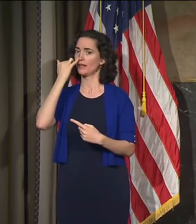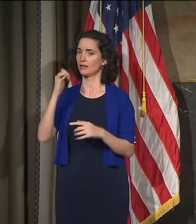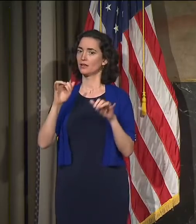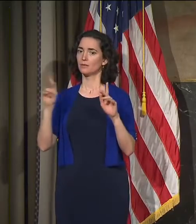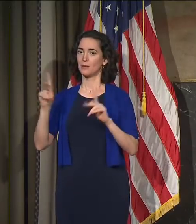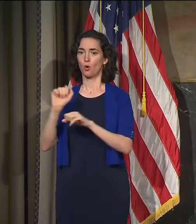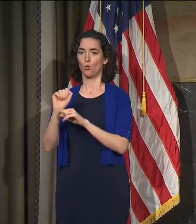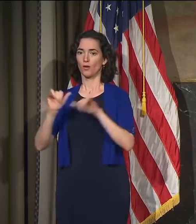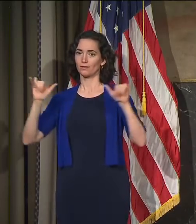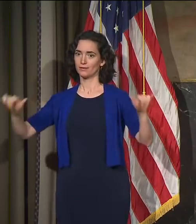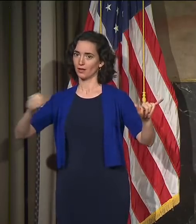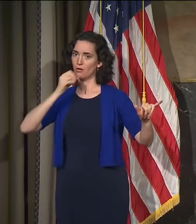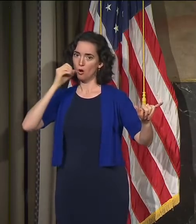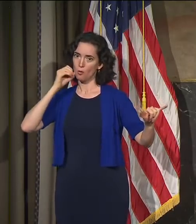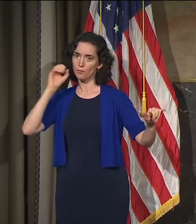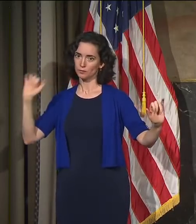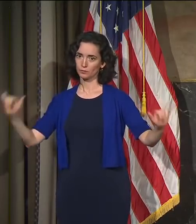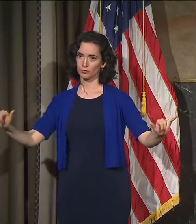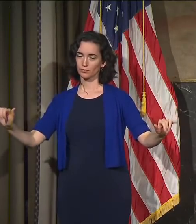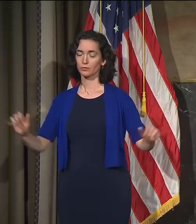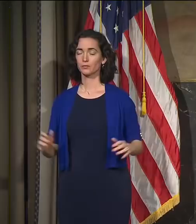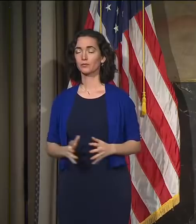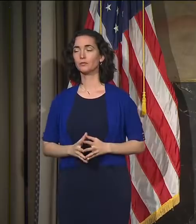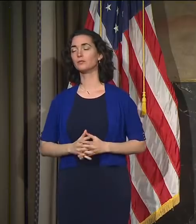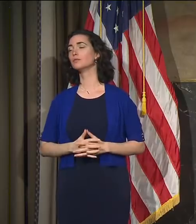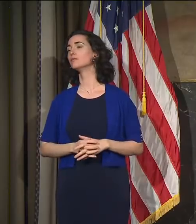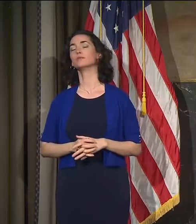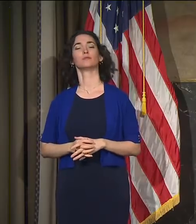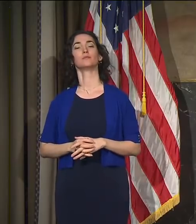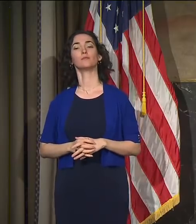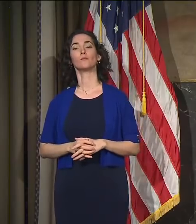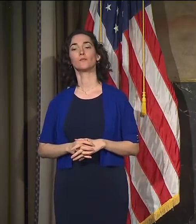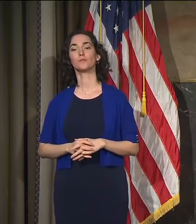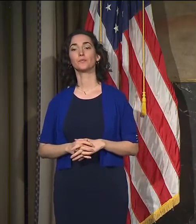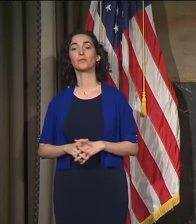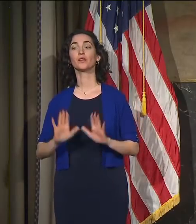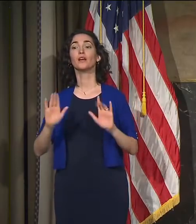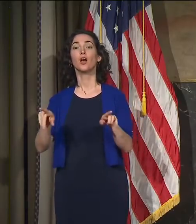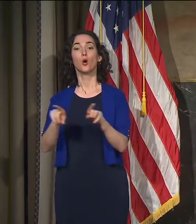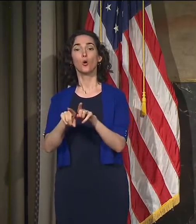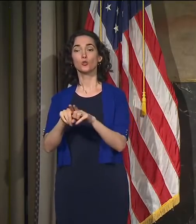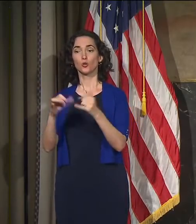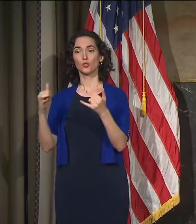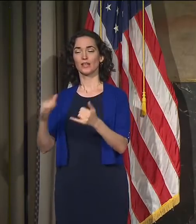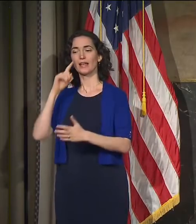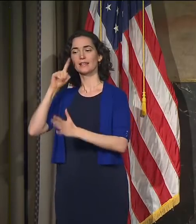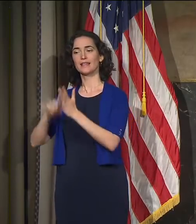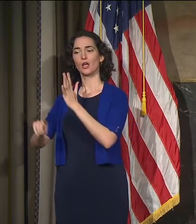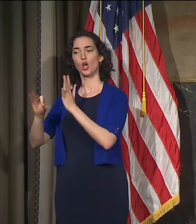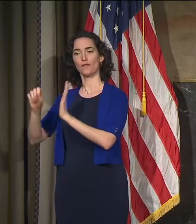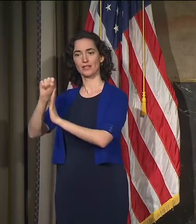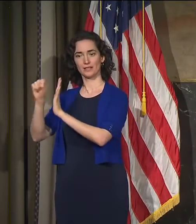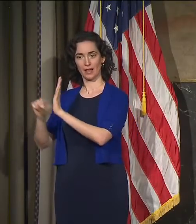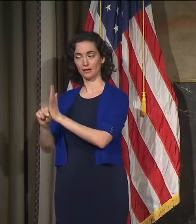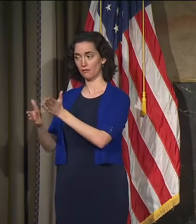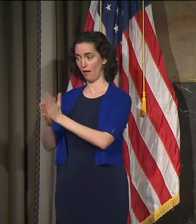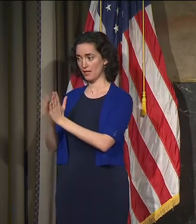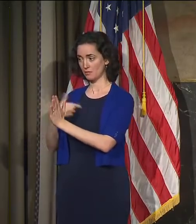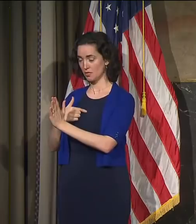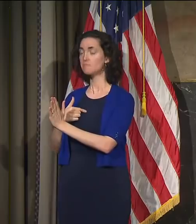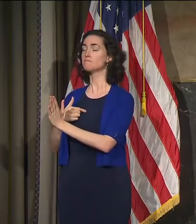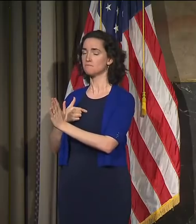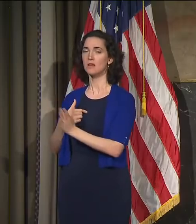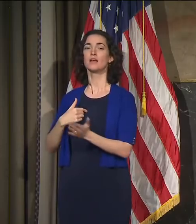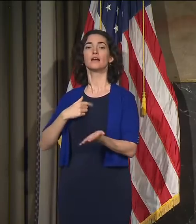idea. Did want to also mention that today, pursuant to a request from the Secretary of State, I signed a declaration that